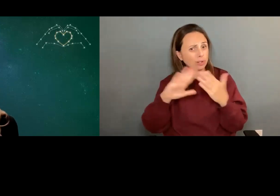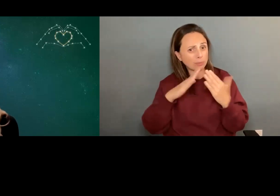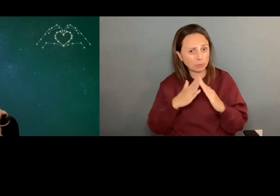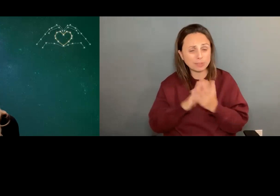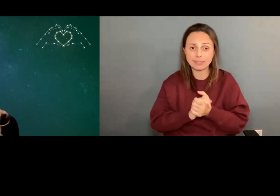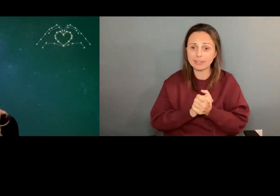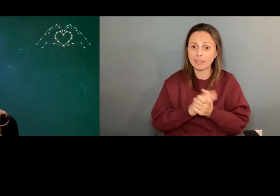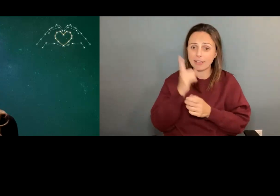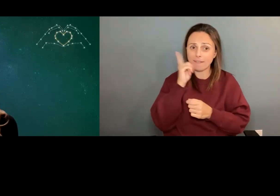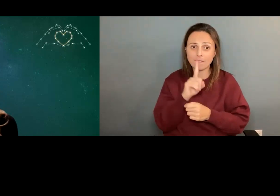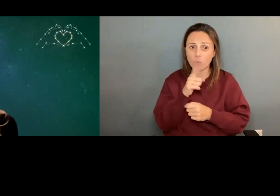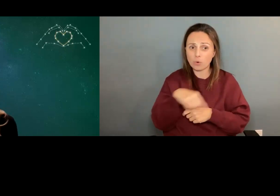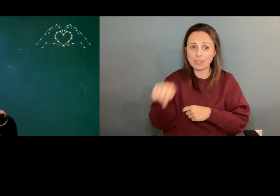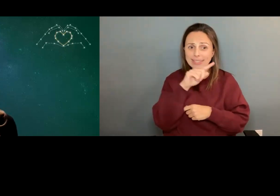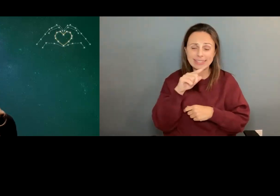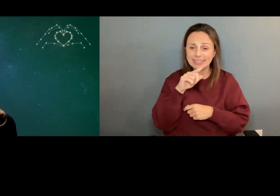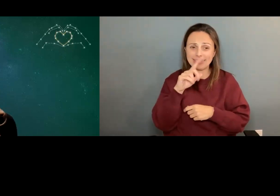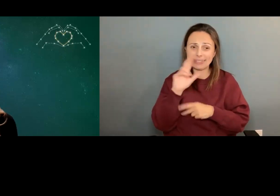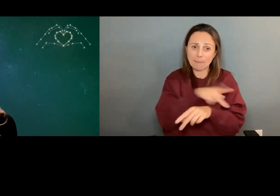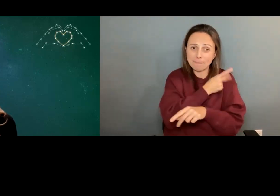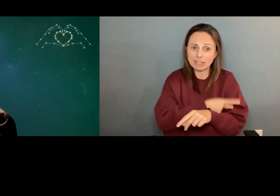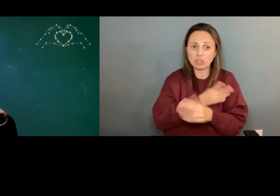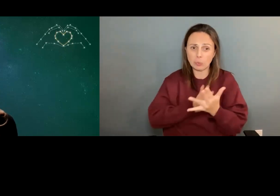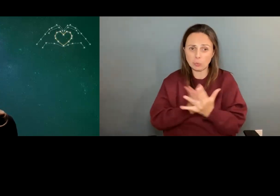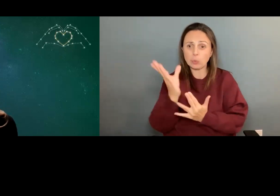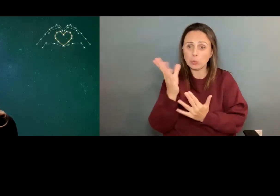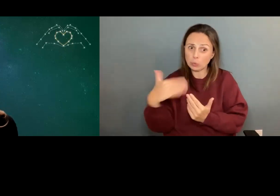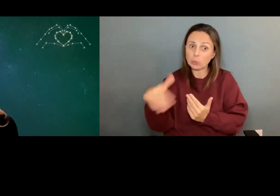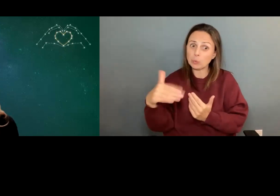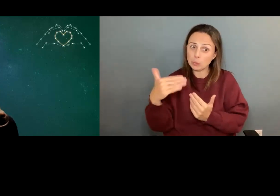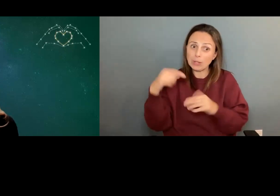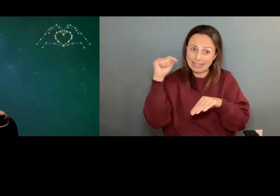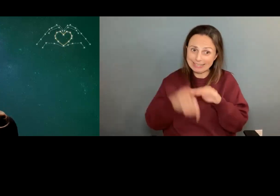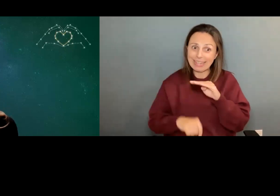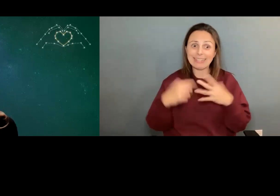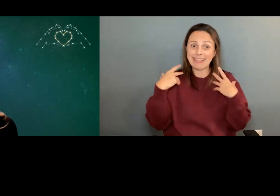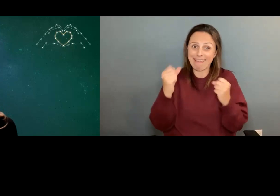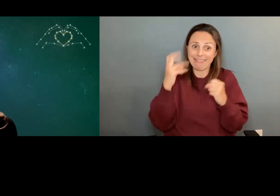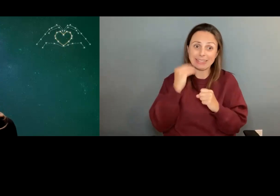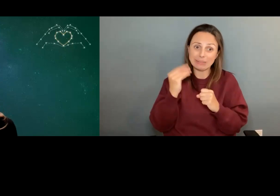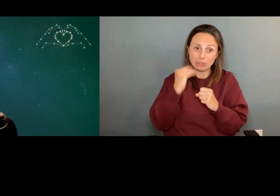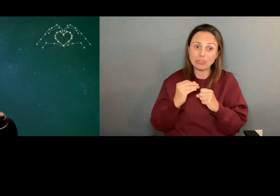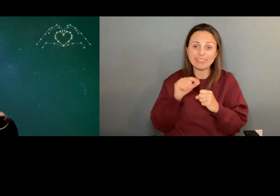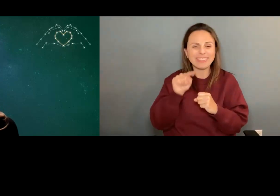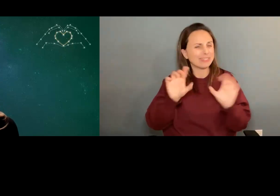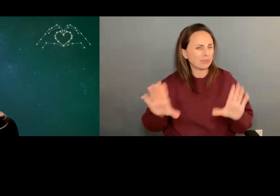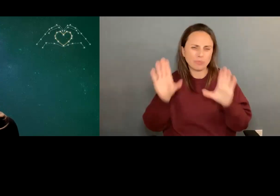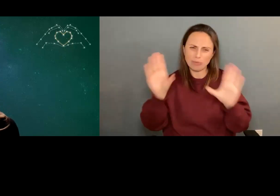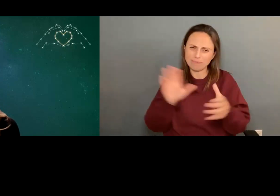community for these patients going through a pretty intensive health experience. So this is